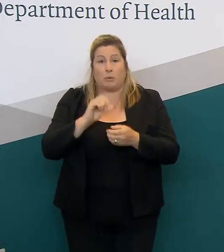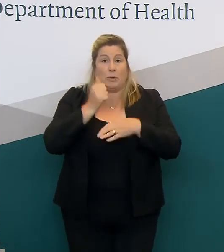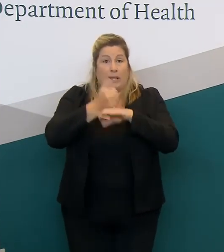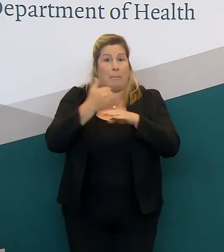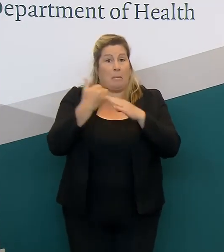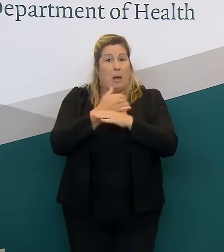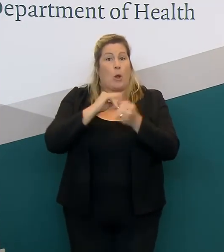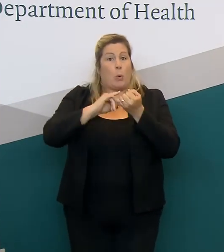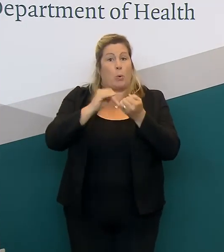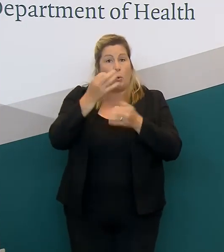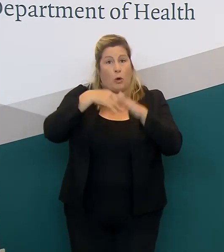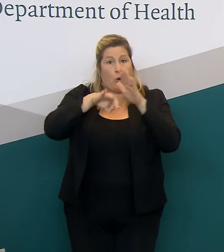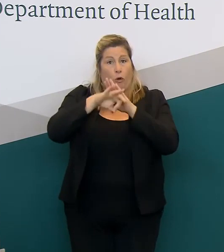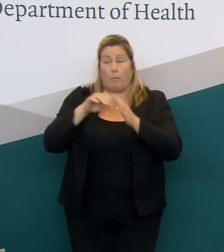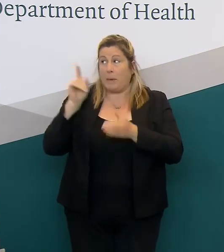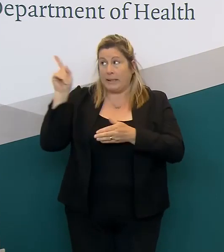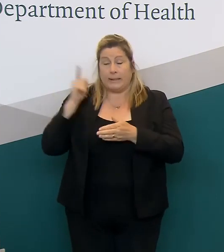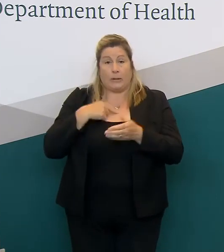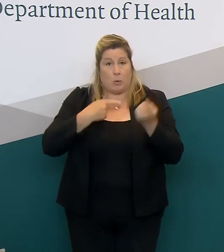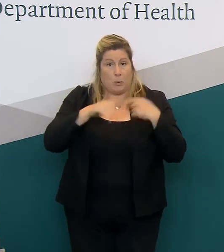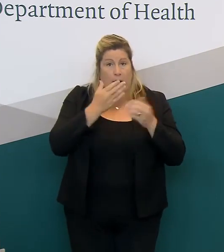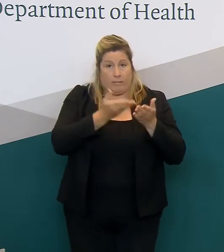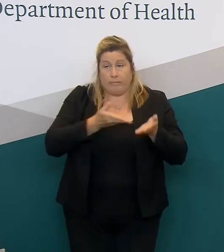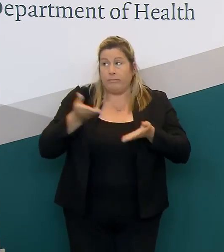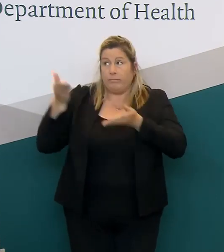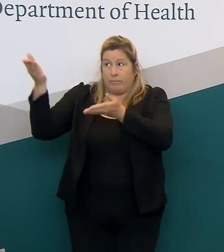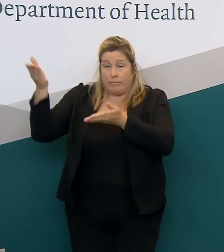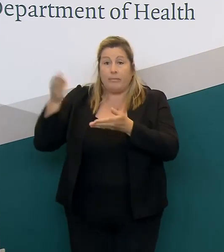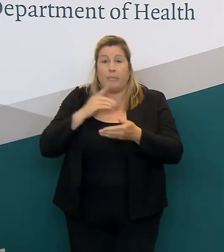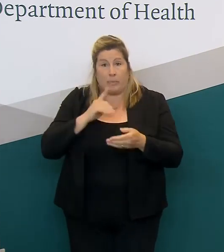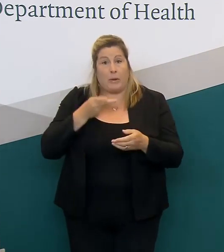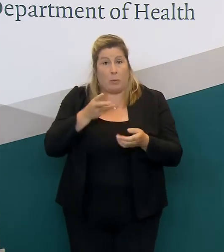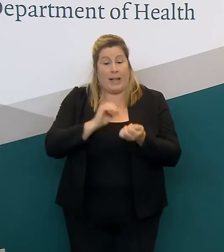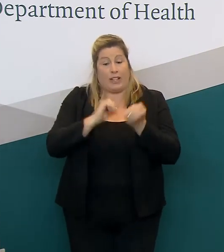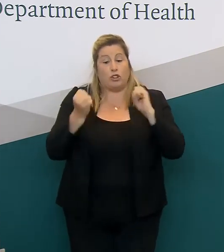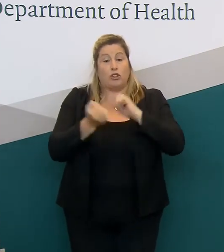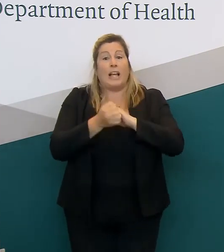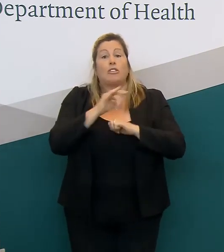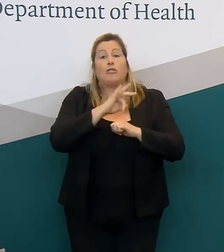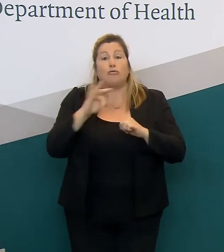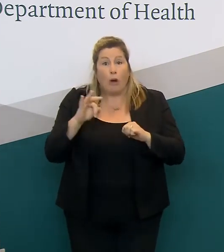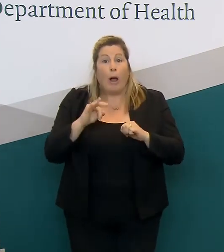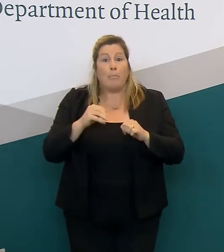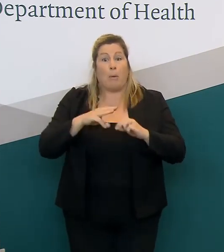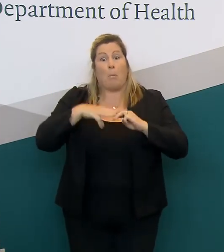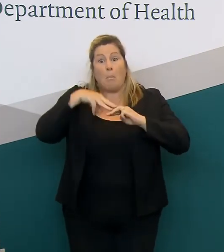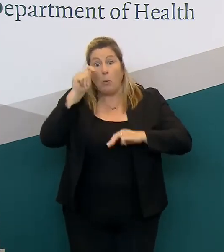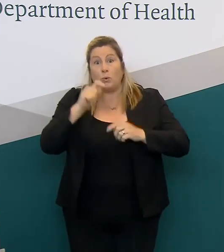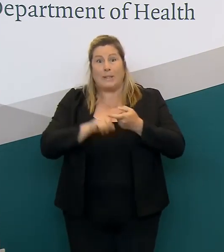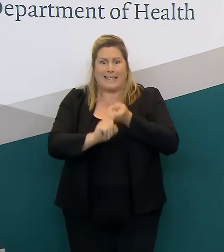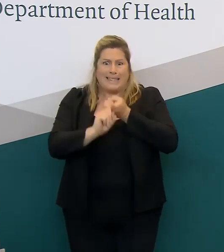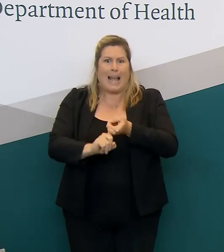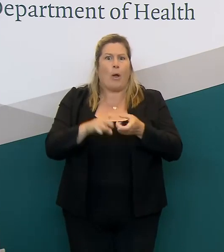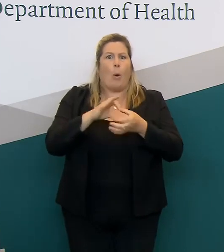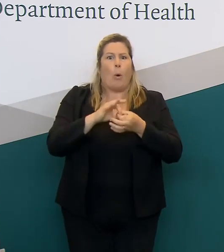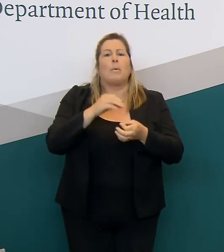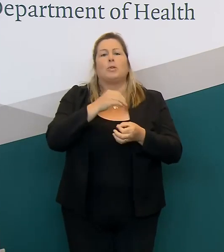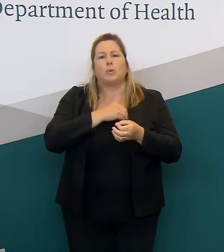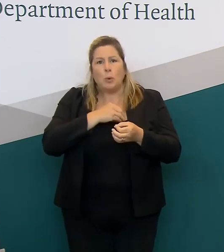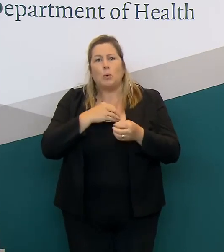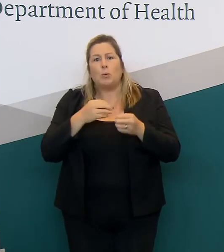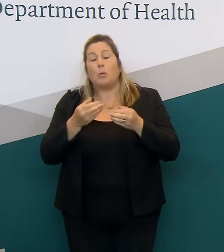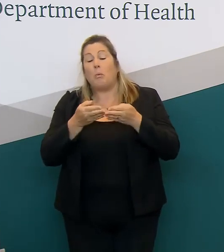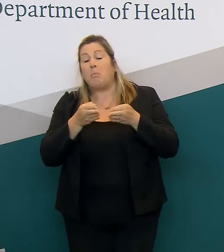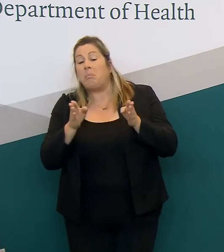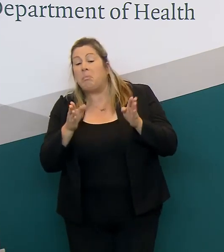decisions. So it won't be. So at a point in time, we will flip from having a largely stay-at-home message to a different public health message. We will